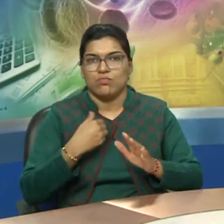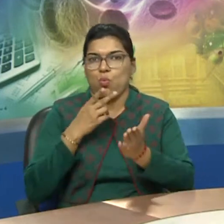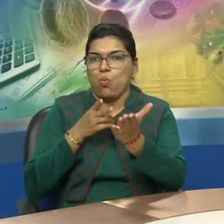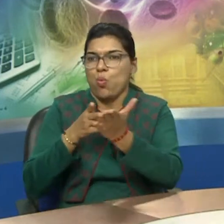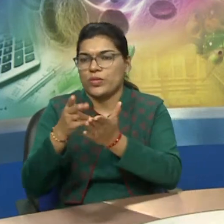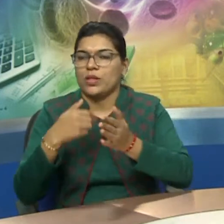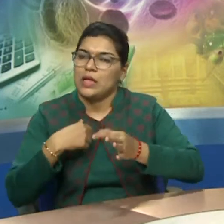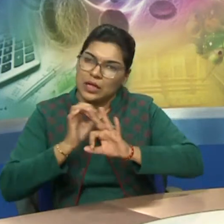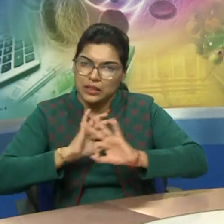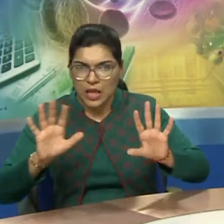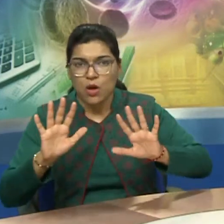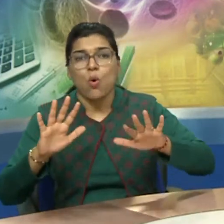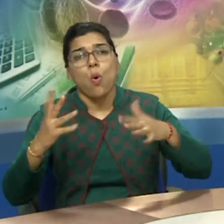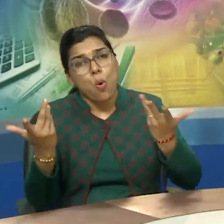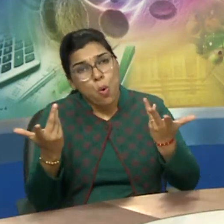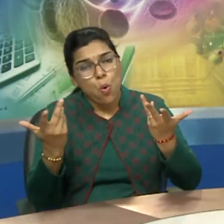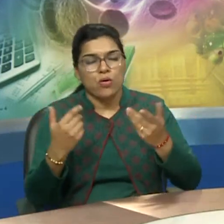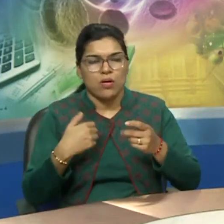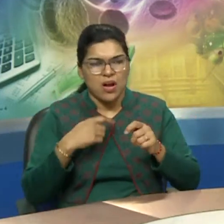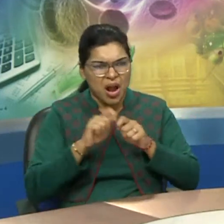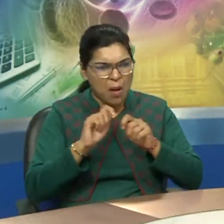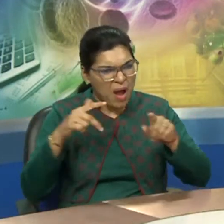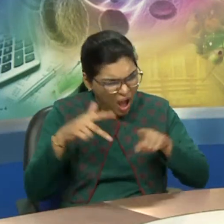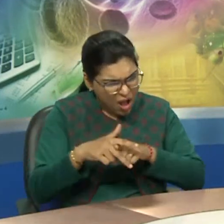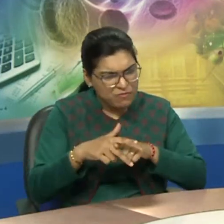Being loyal is also very important.